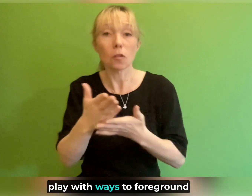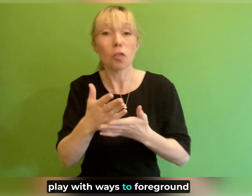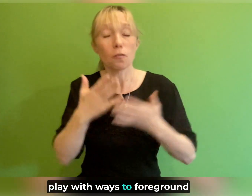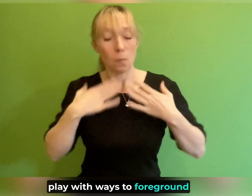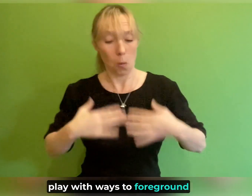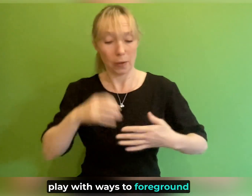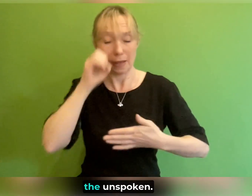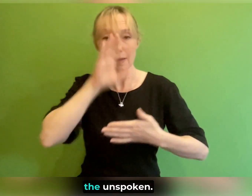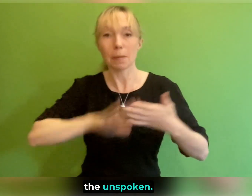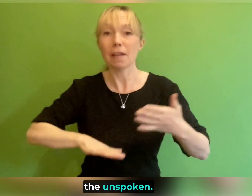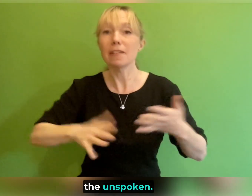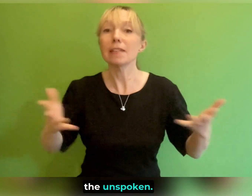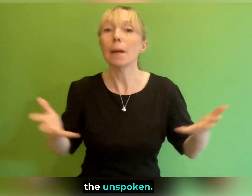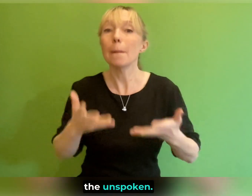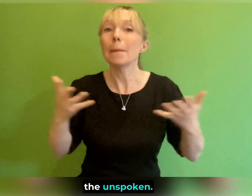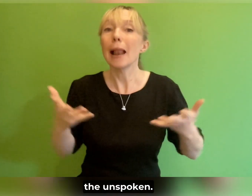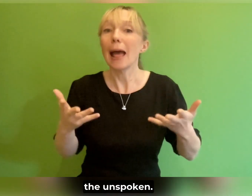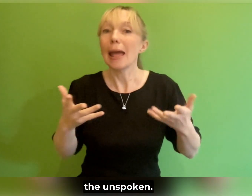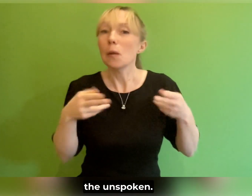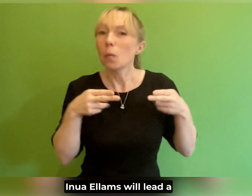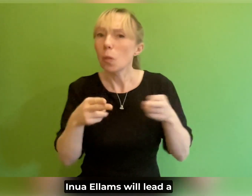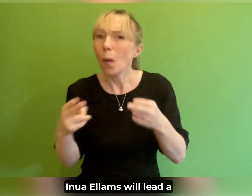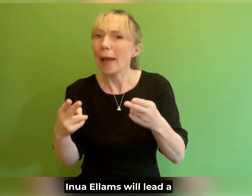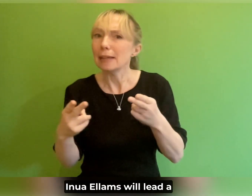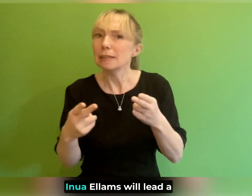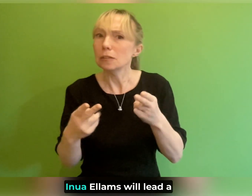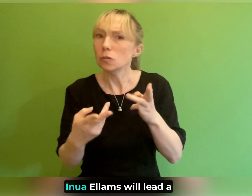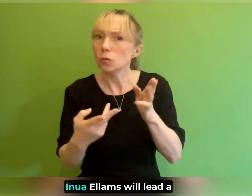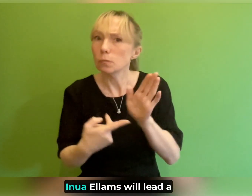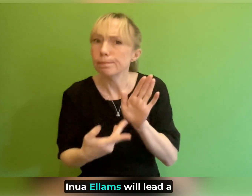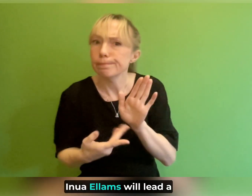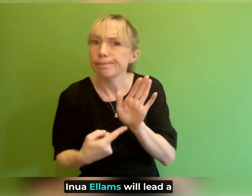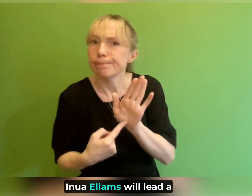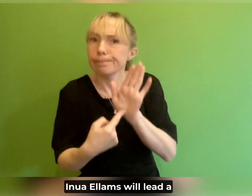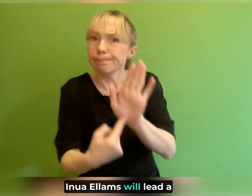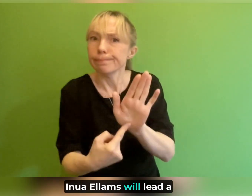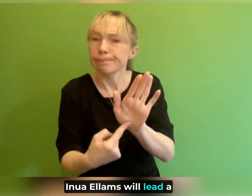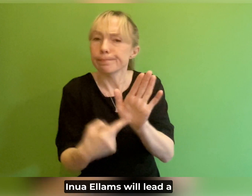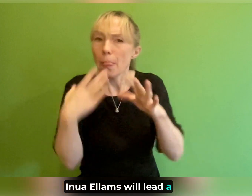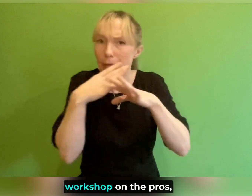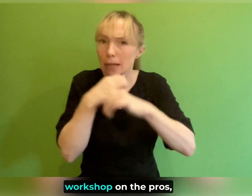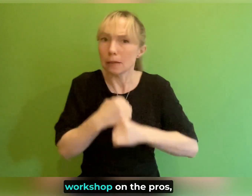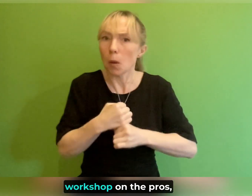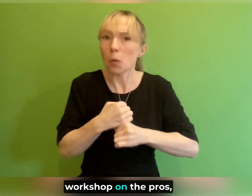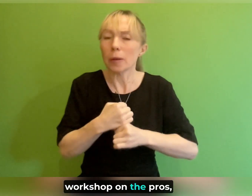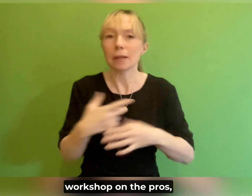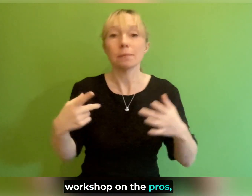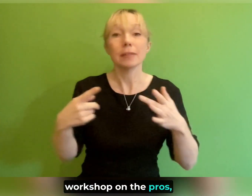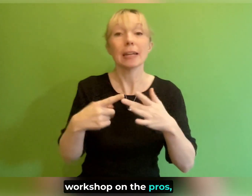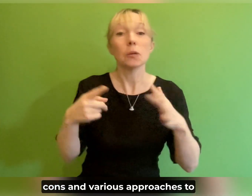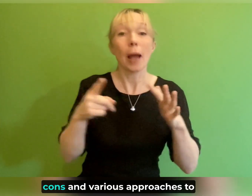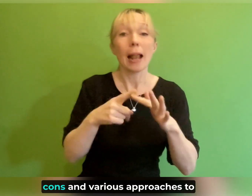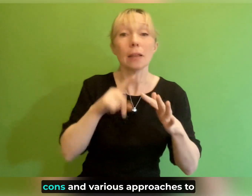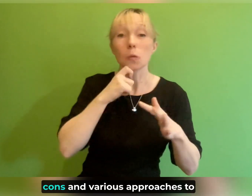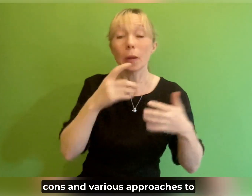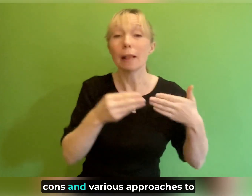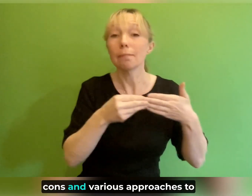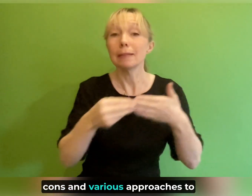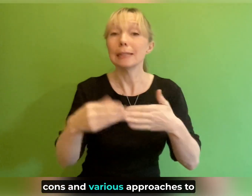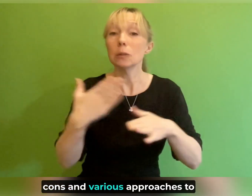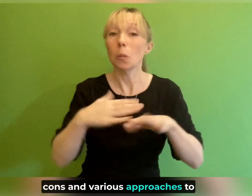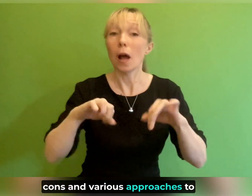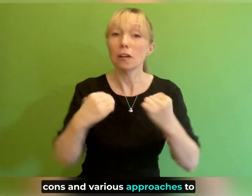with ways to foreground the unspoken. Inua Ellums will lead a workshop on the pros, cons